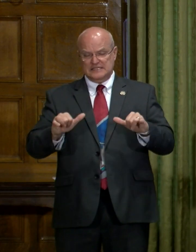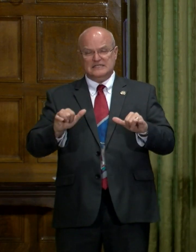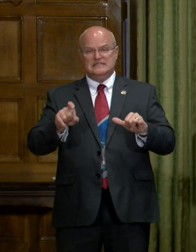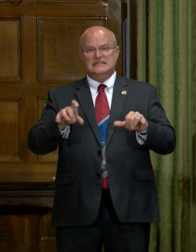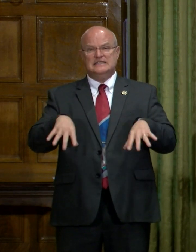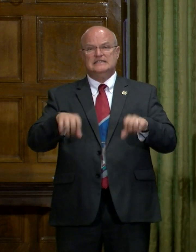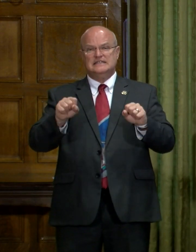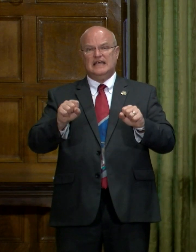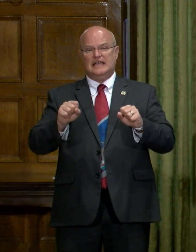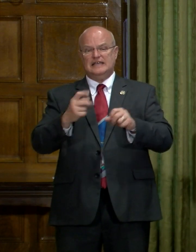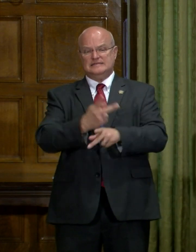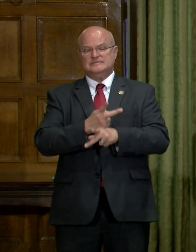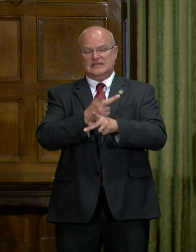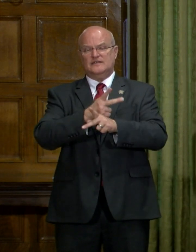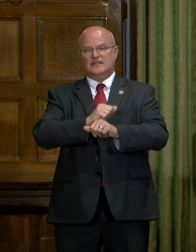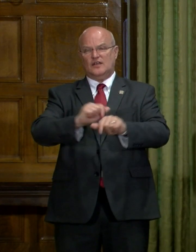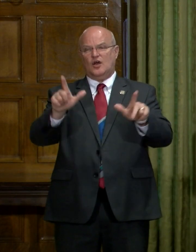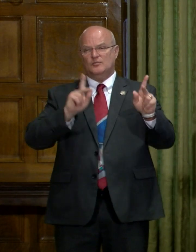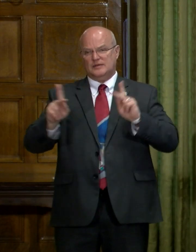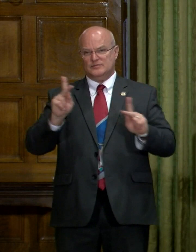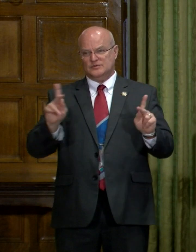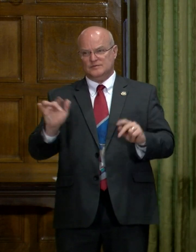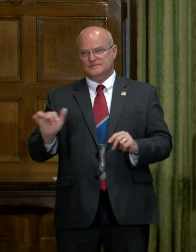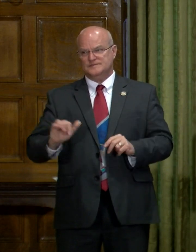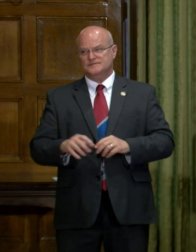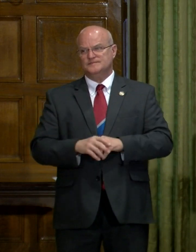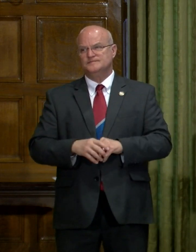take precautions just like everyone else.